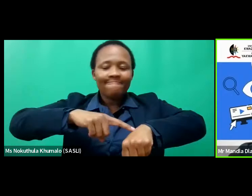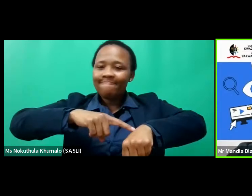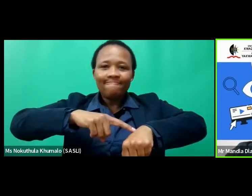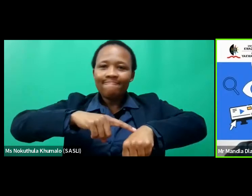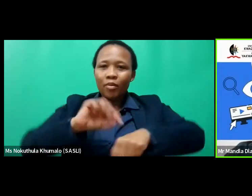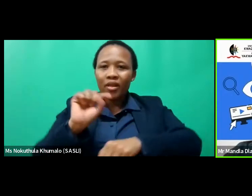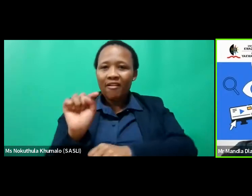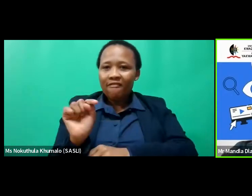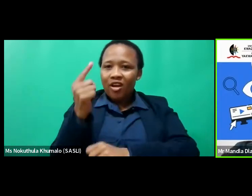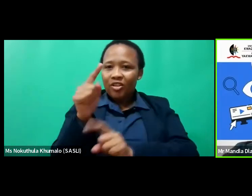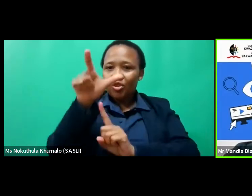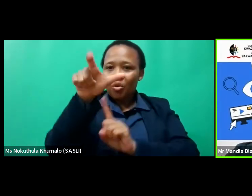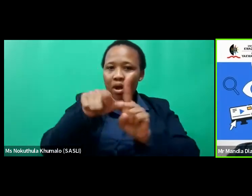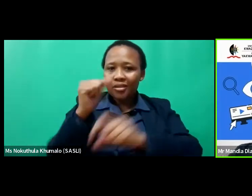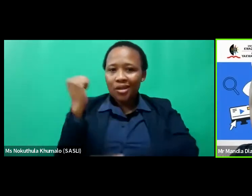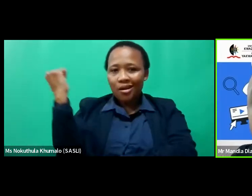speaker,